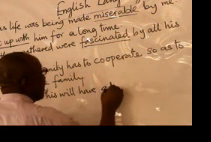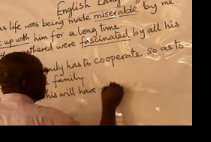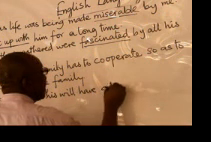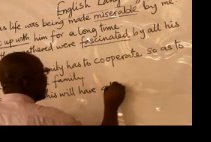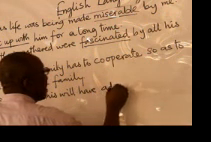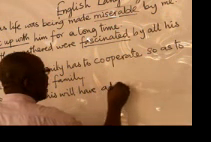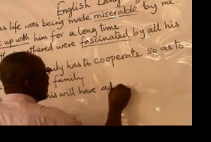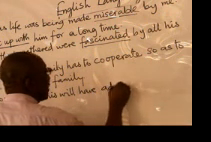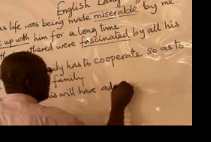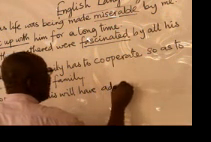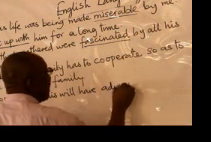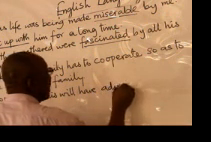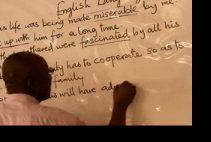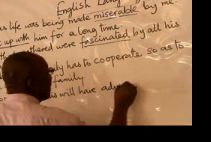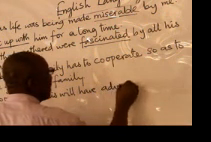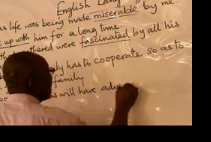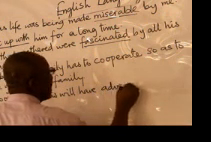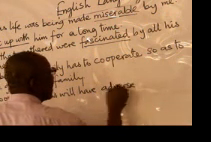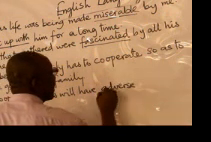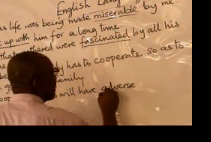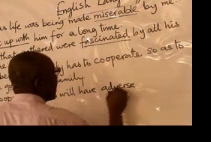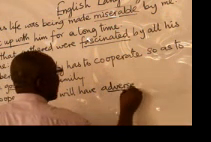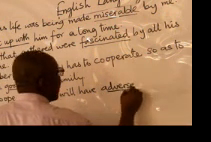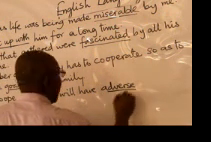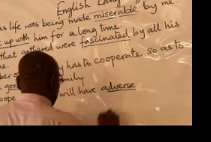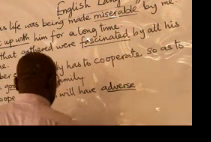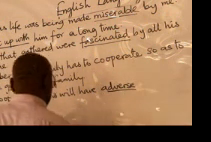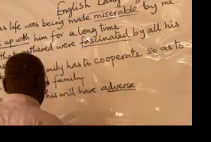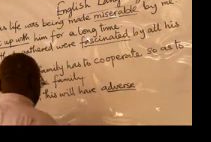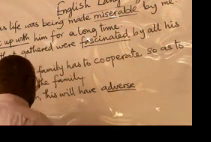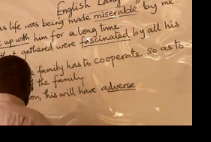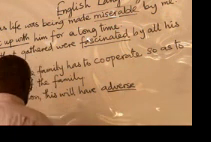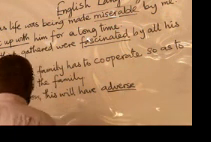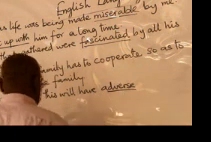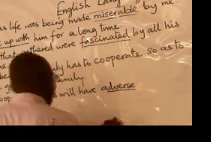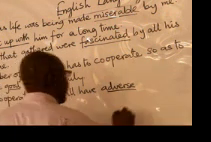adverse effects